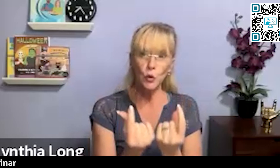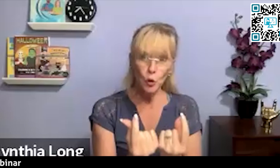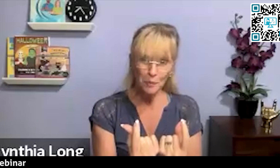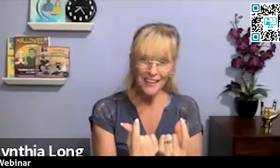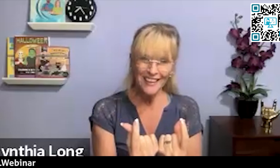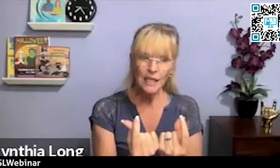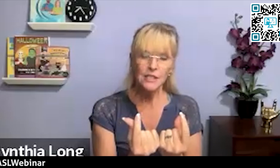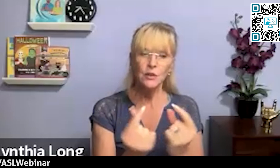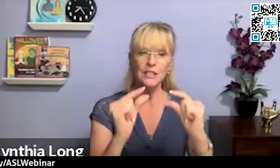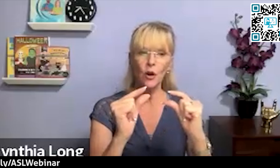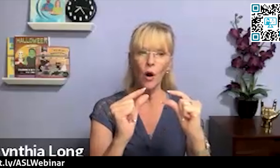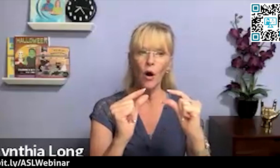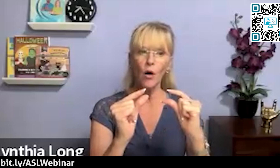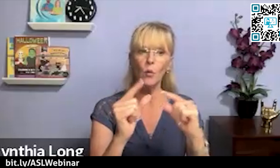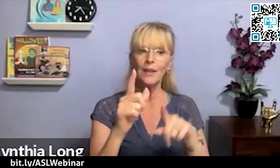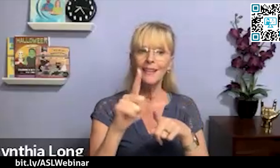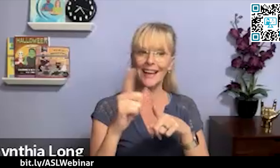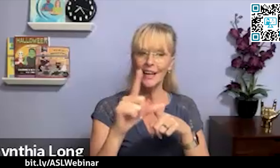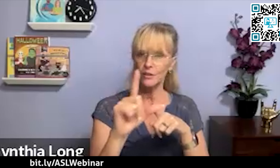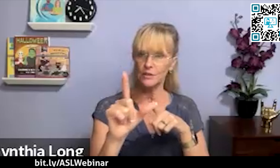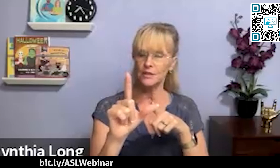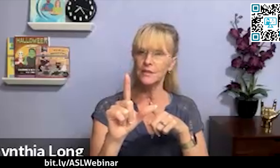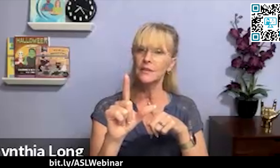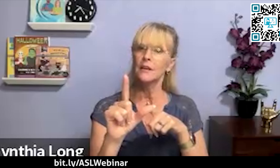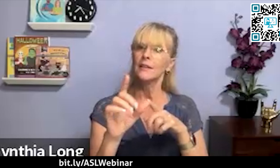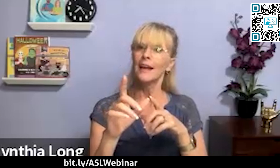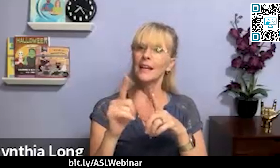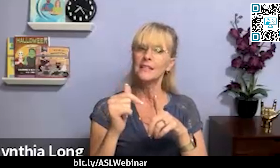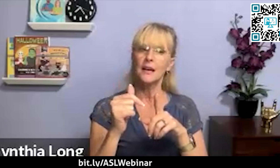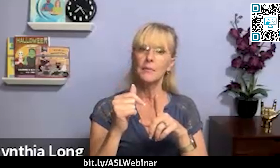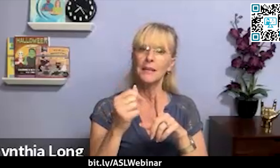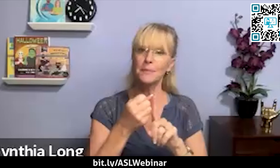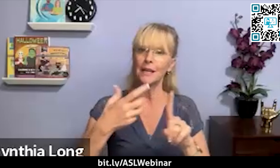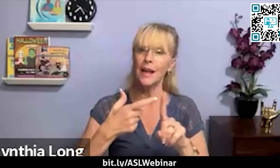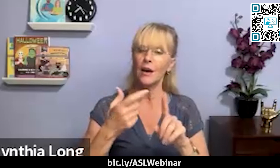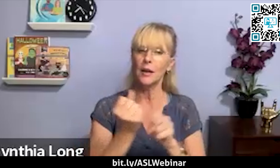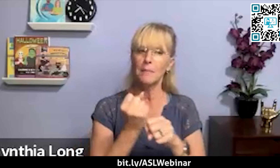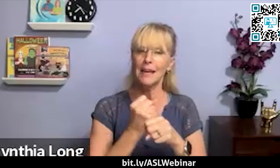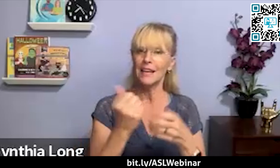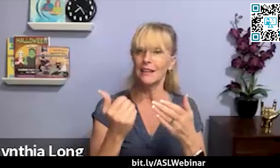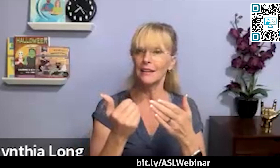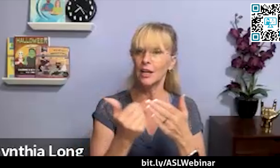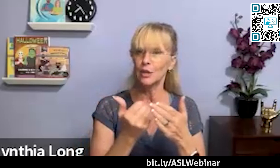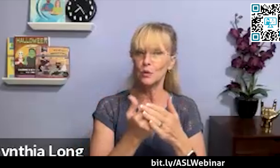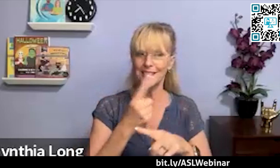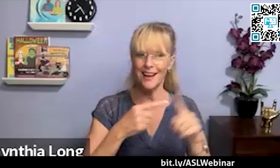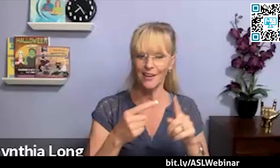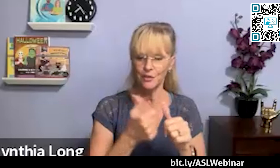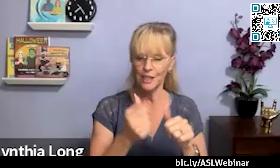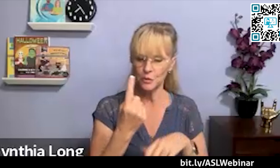group. So these are all with letters that ends up expanding out and making a new sign for each